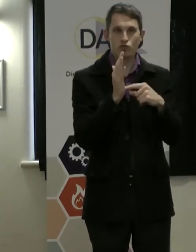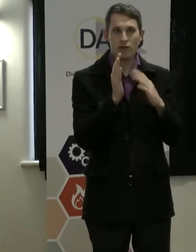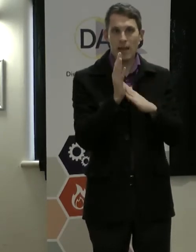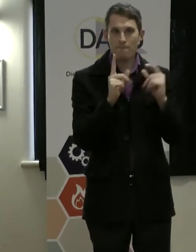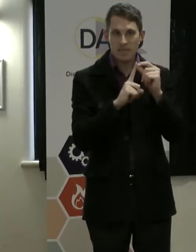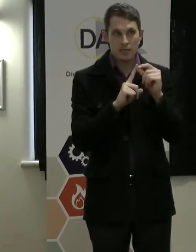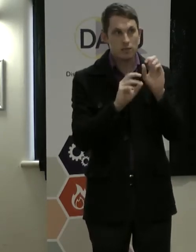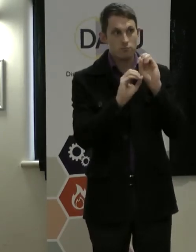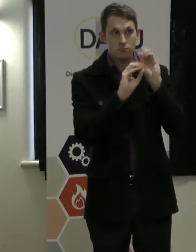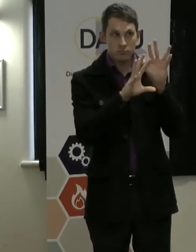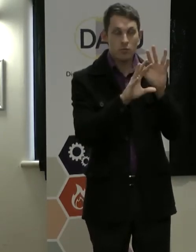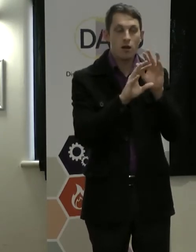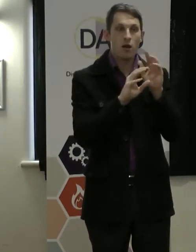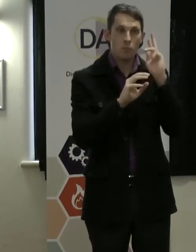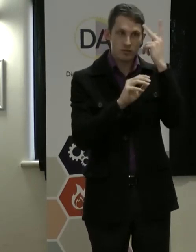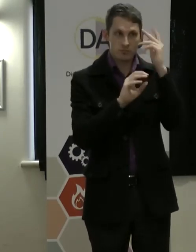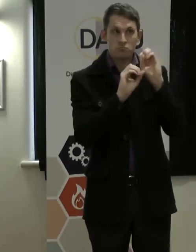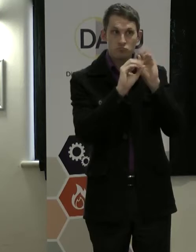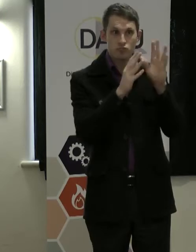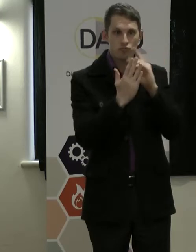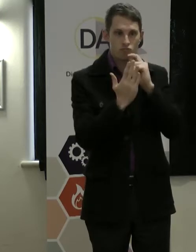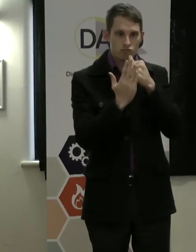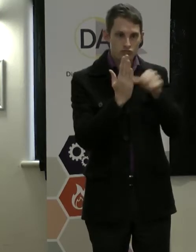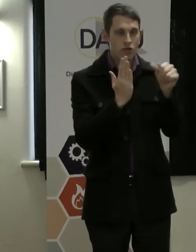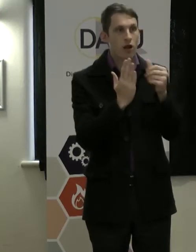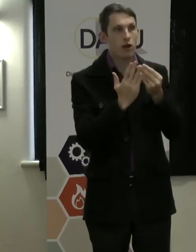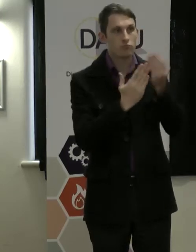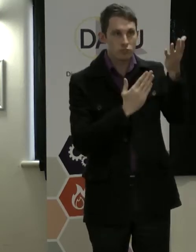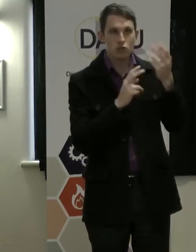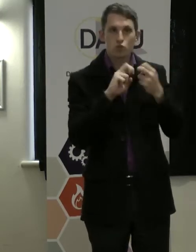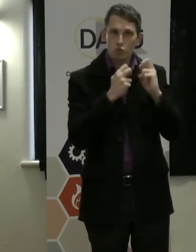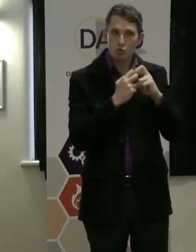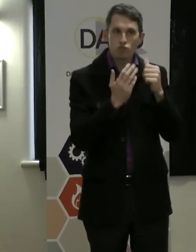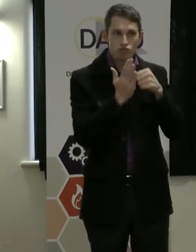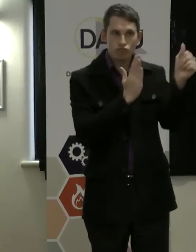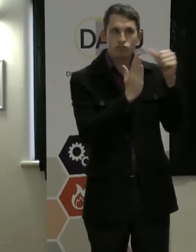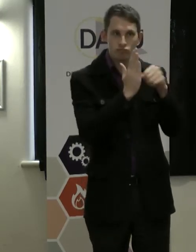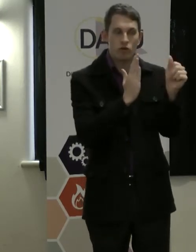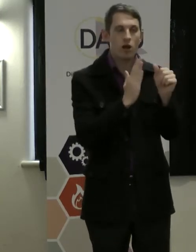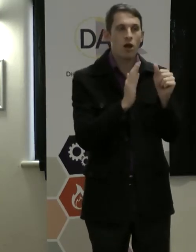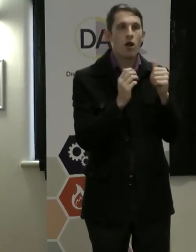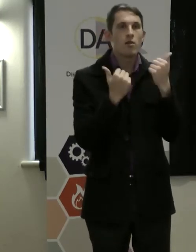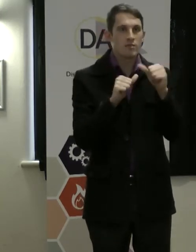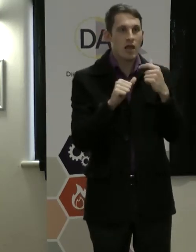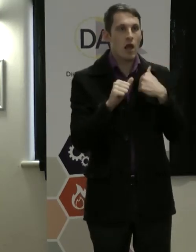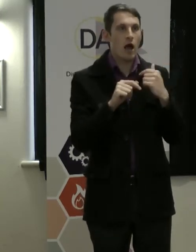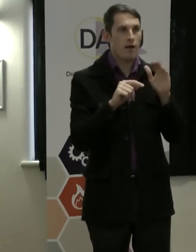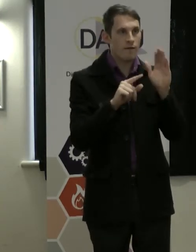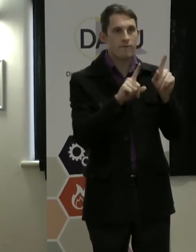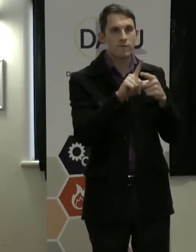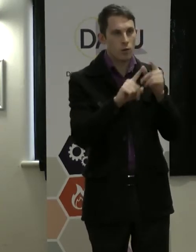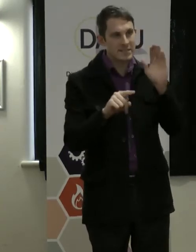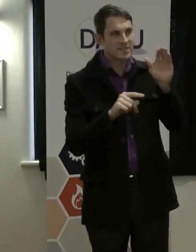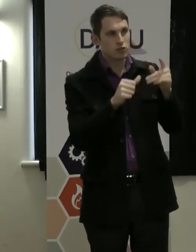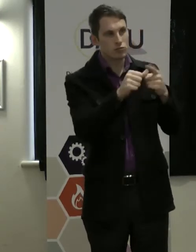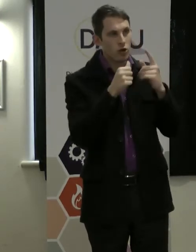and you raise the issue with them. You write to them, you raise the issue with them, and you seek responses from them.